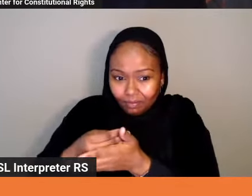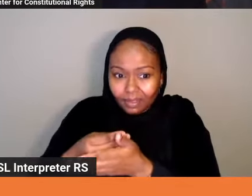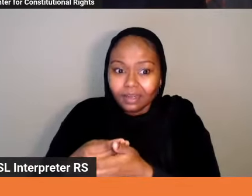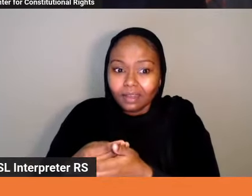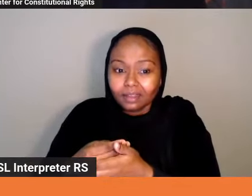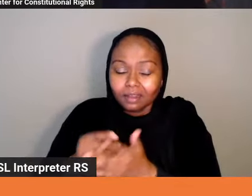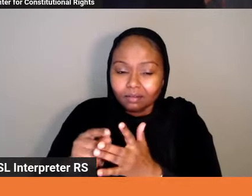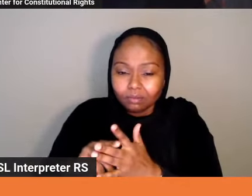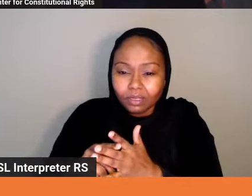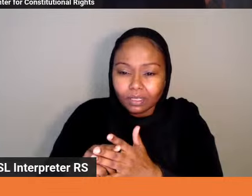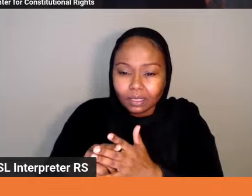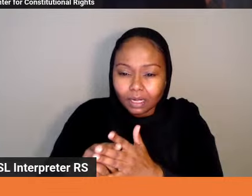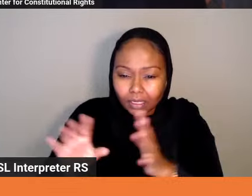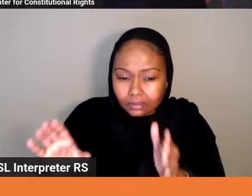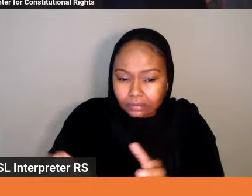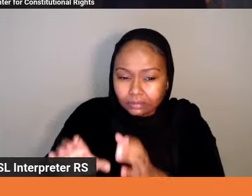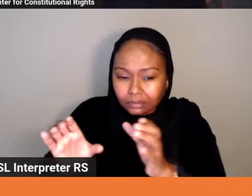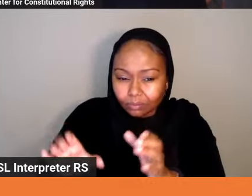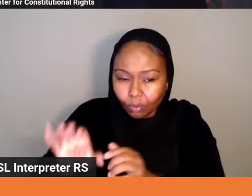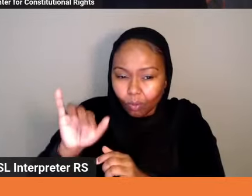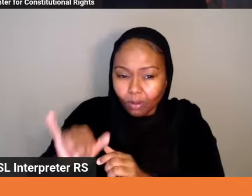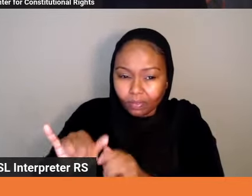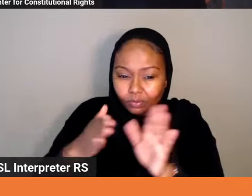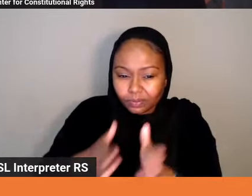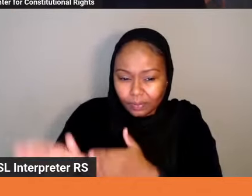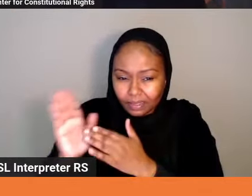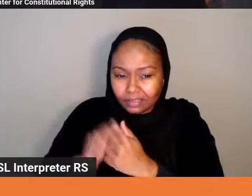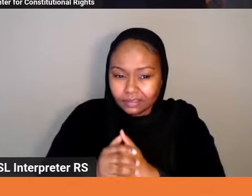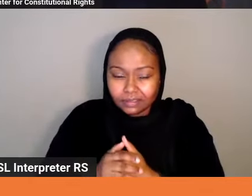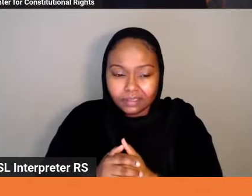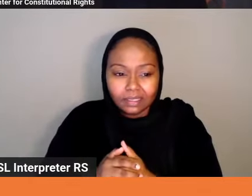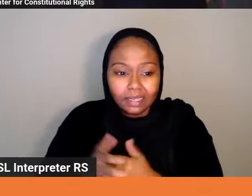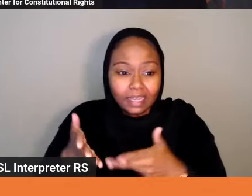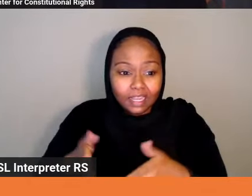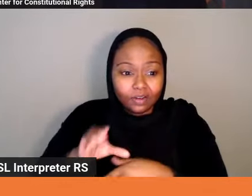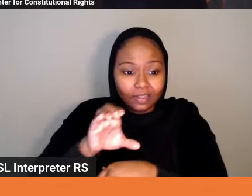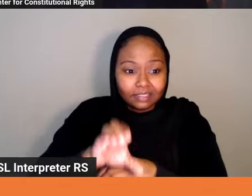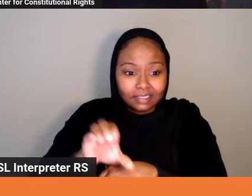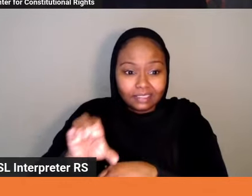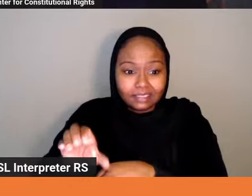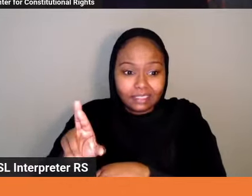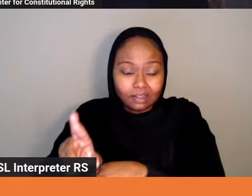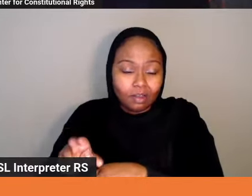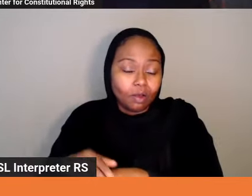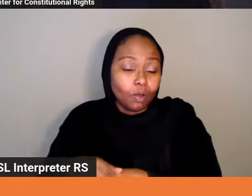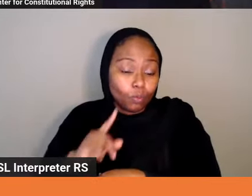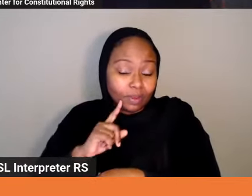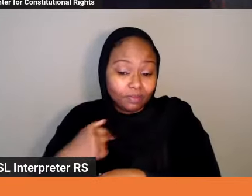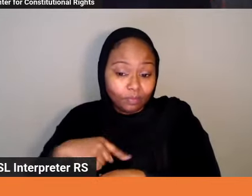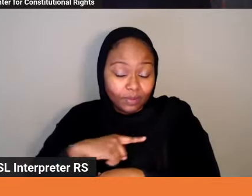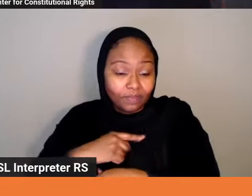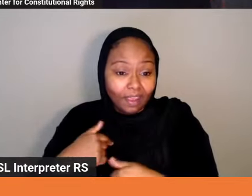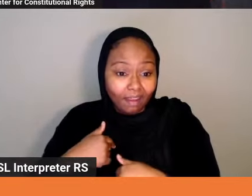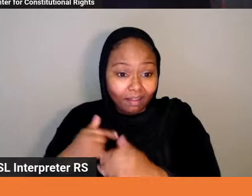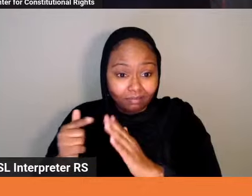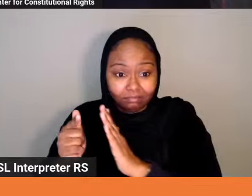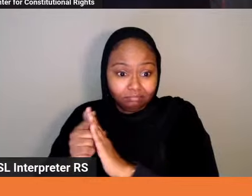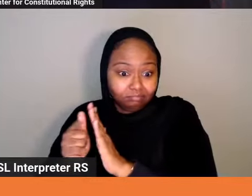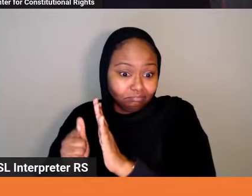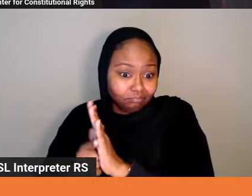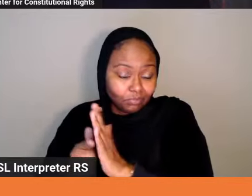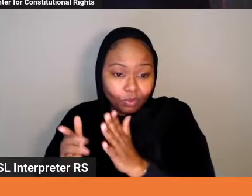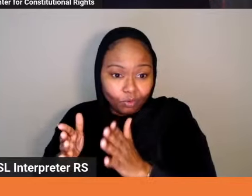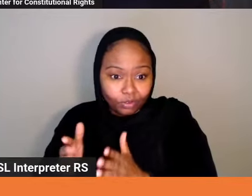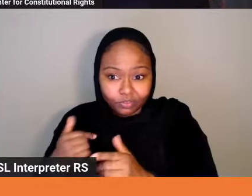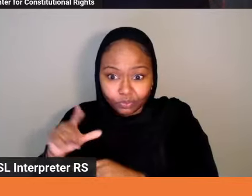agendas. And so we at CCR, as Aliyah, you well know, we've been litigating for